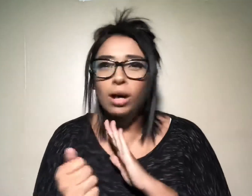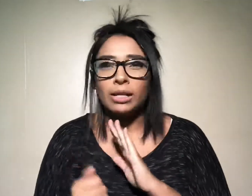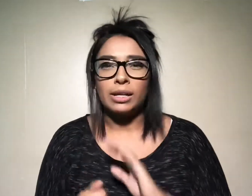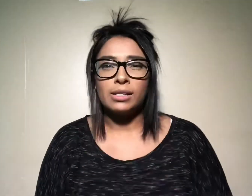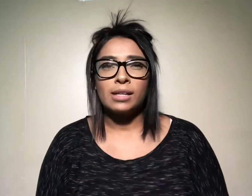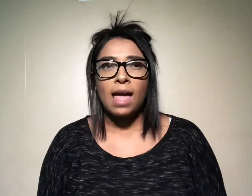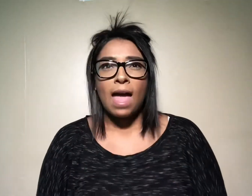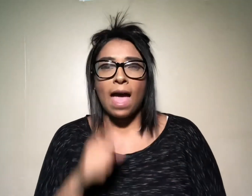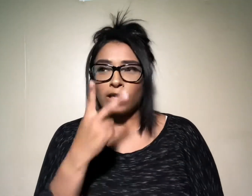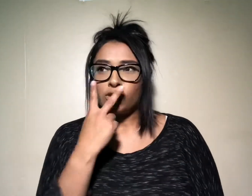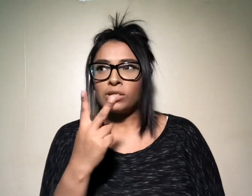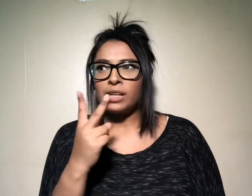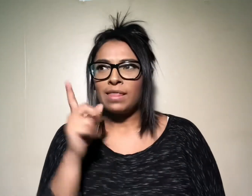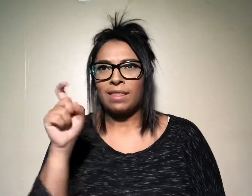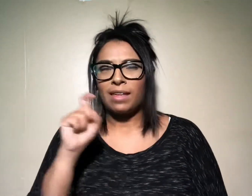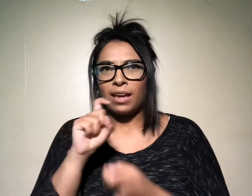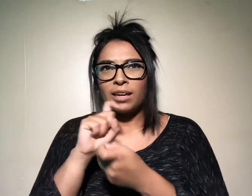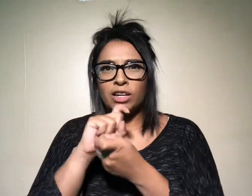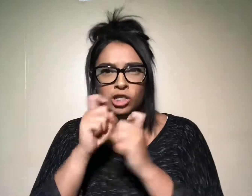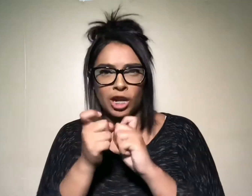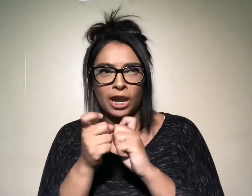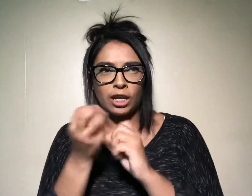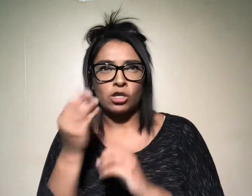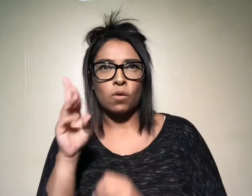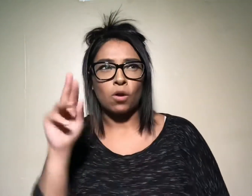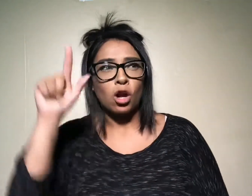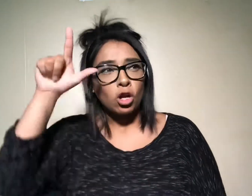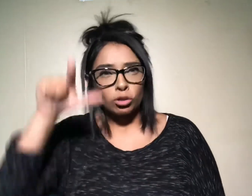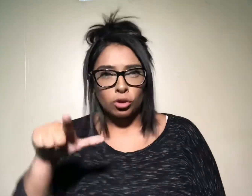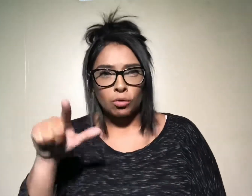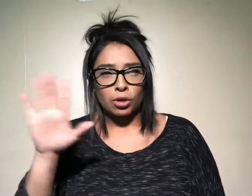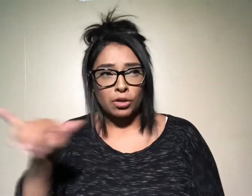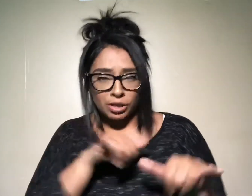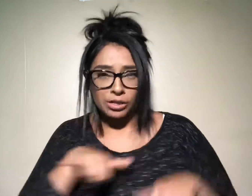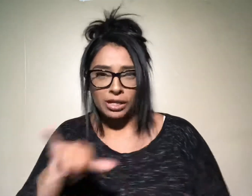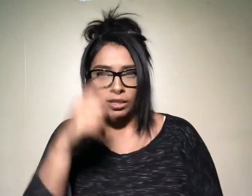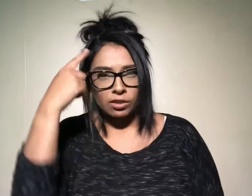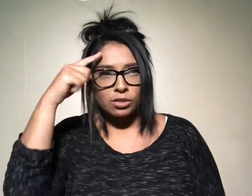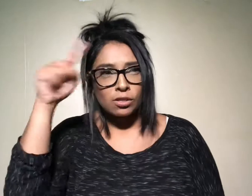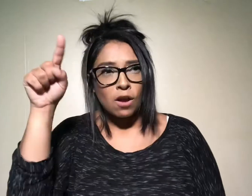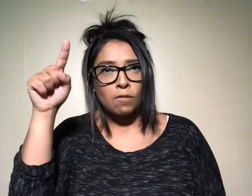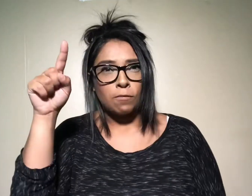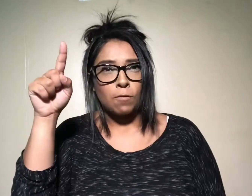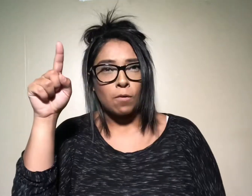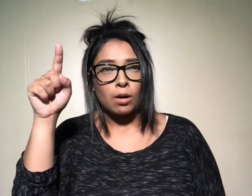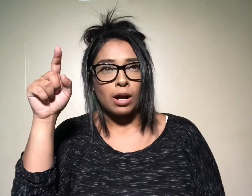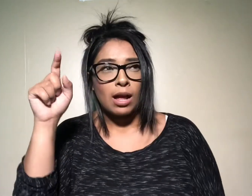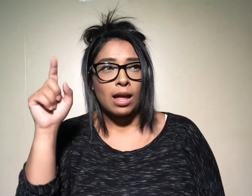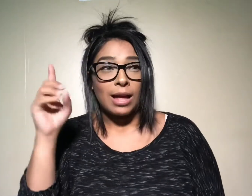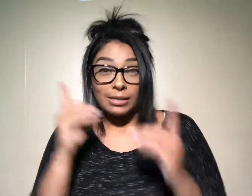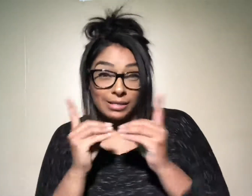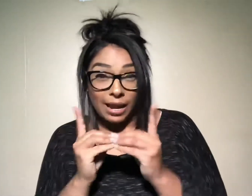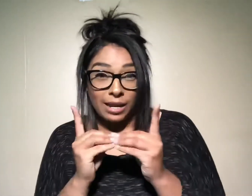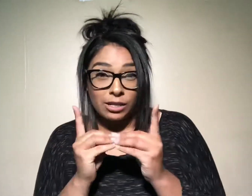qualities, and you see that they change or lower their standards for a